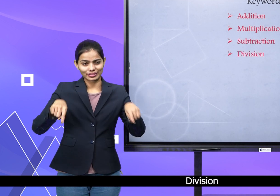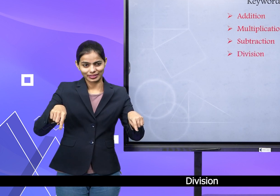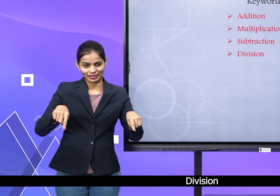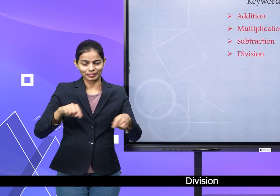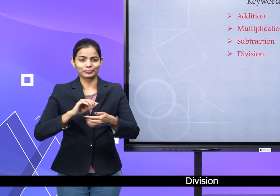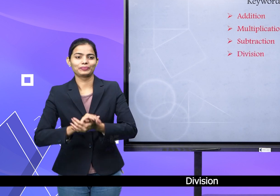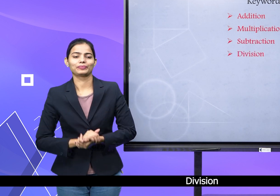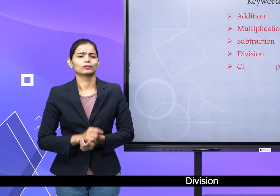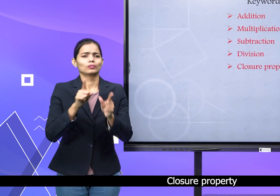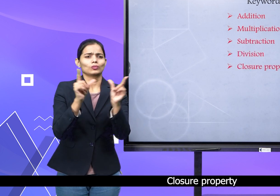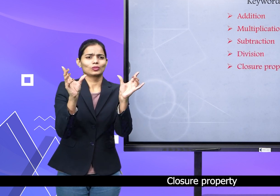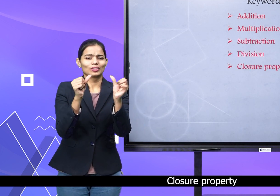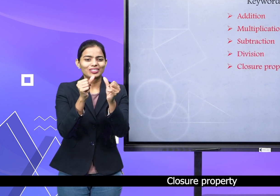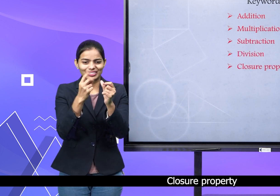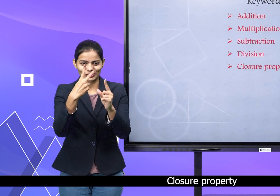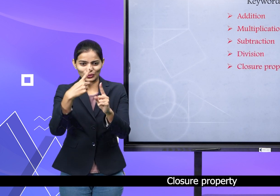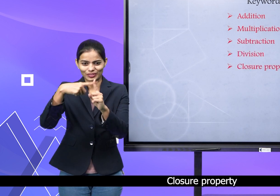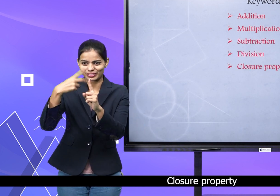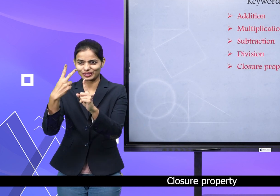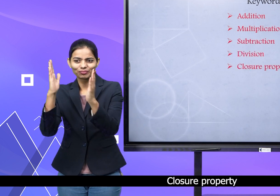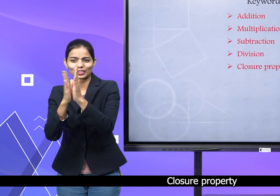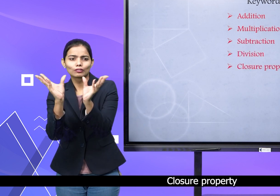division, closure property,